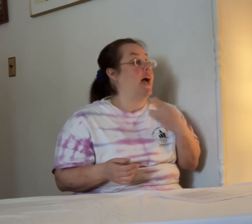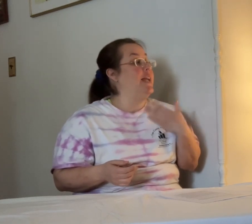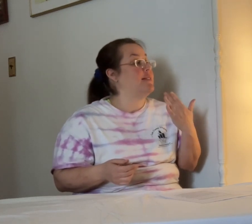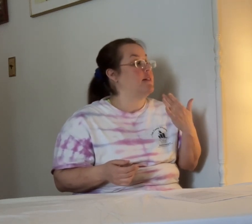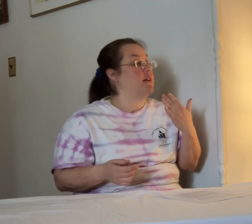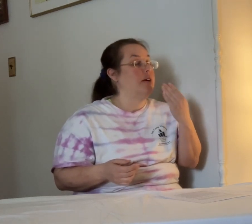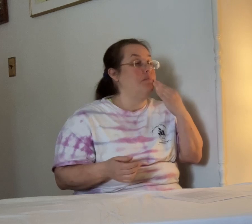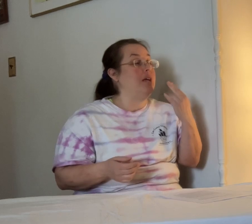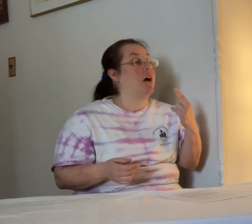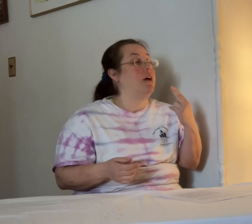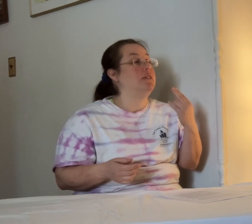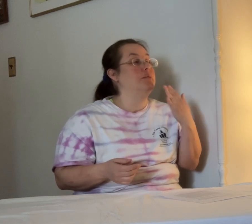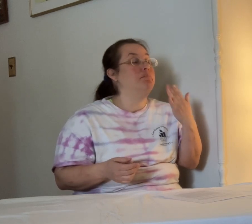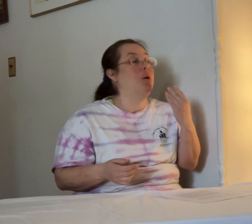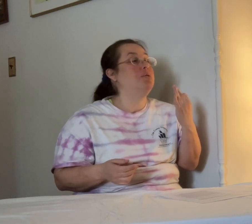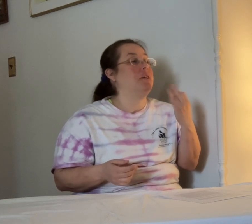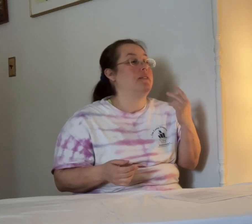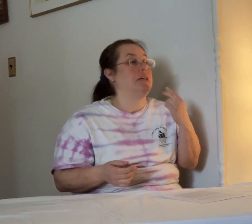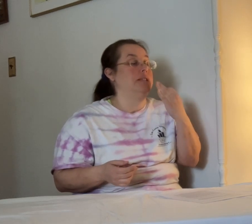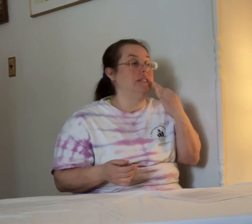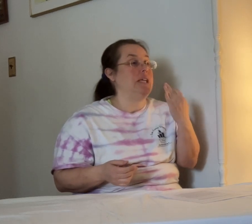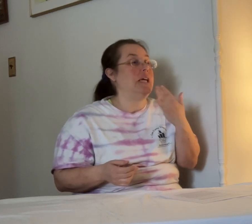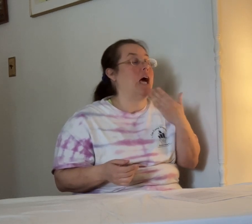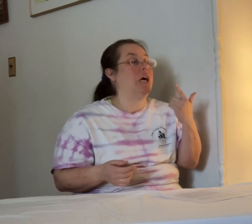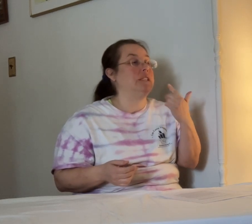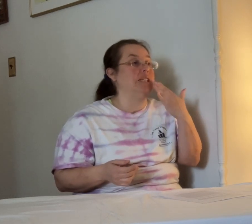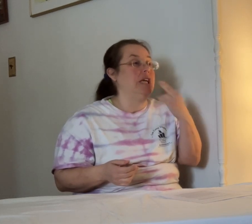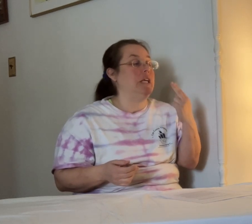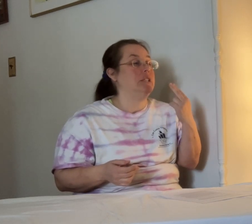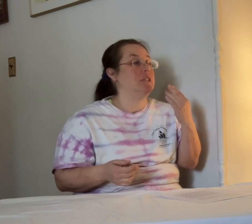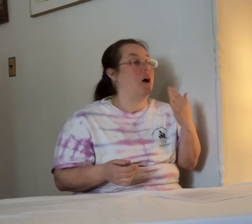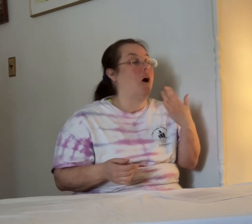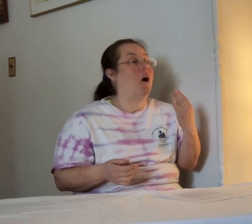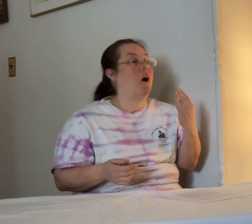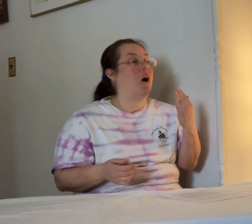night, because most of the CLTs are